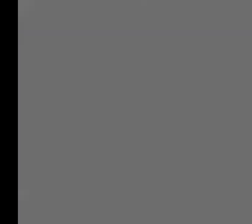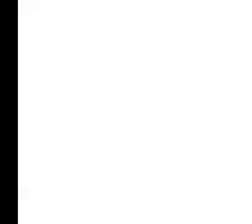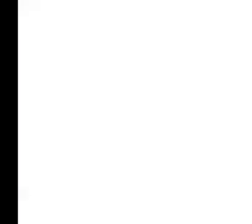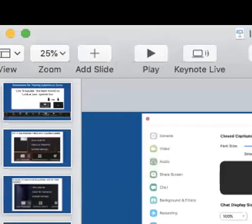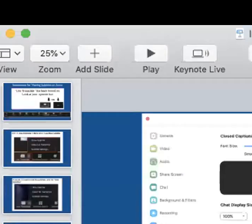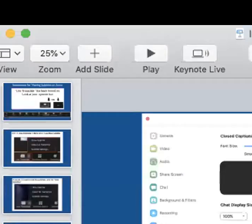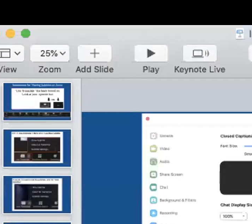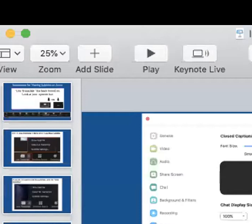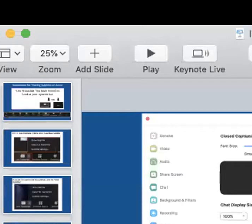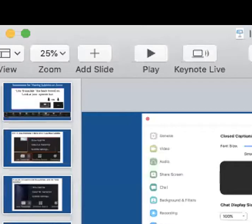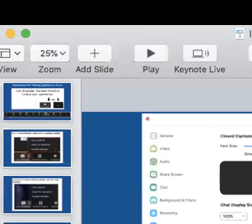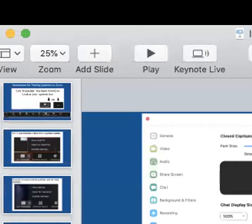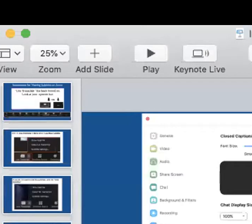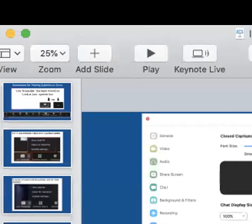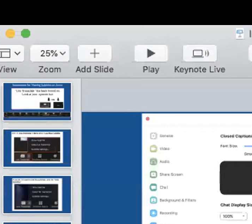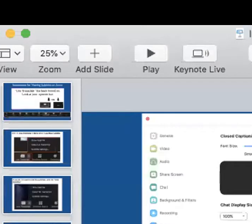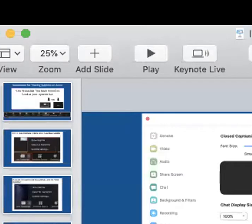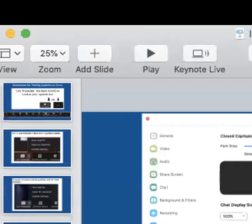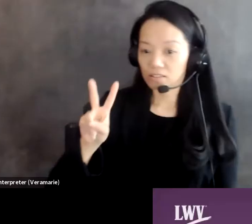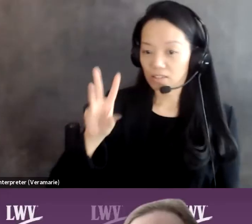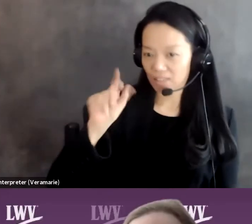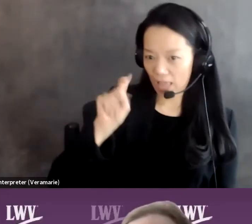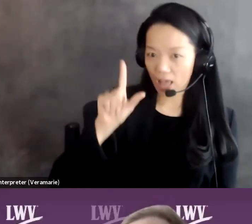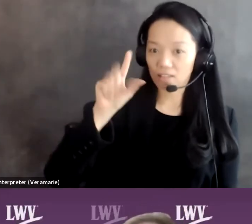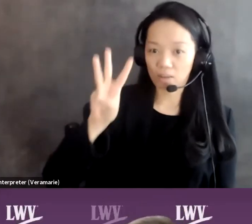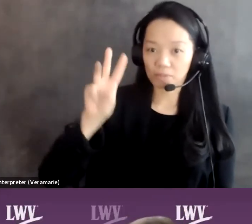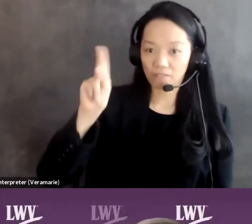Women Voters of Illinois, Allison Hout.